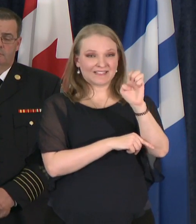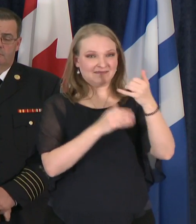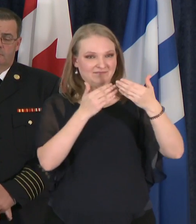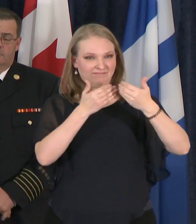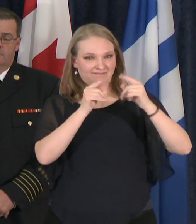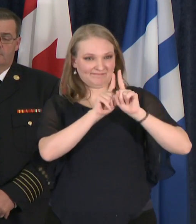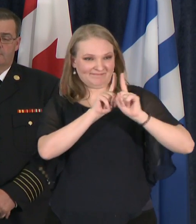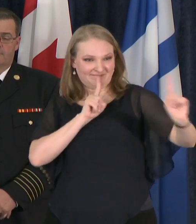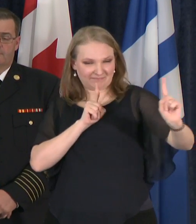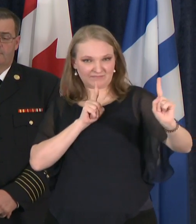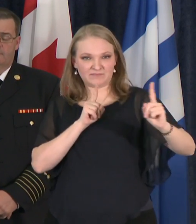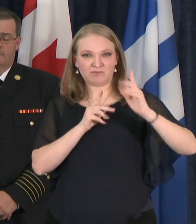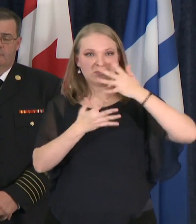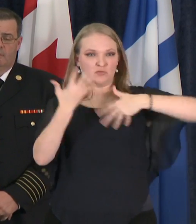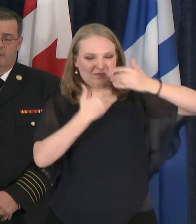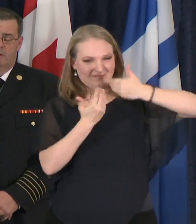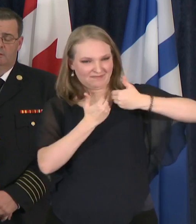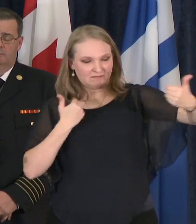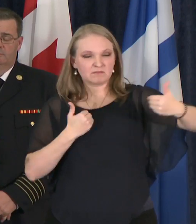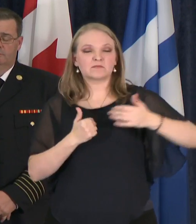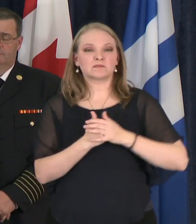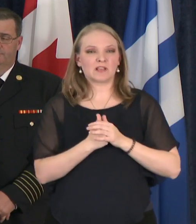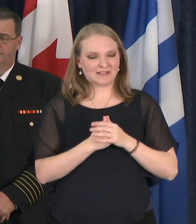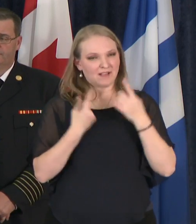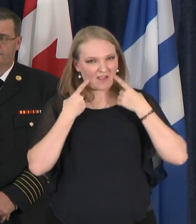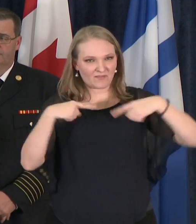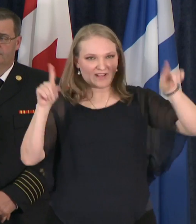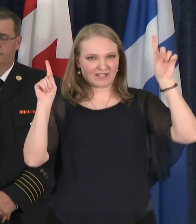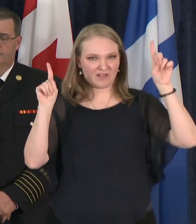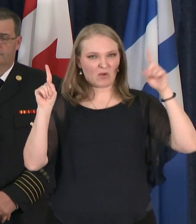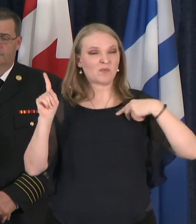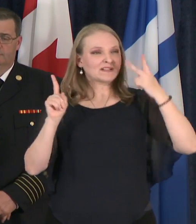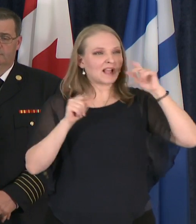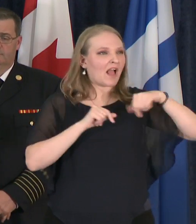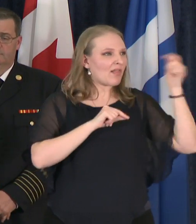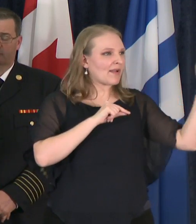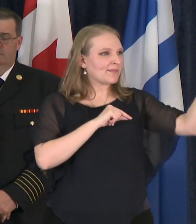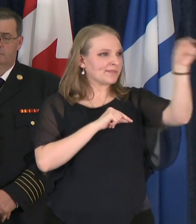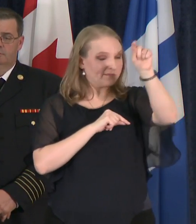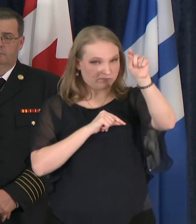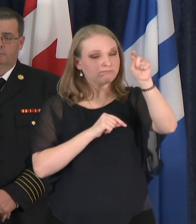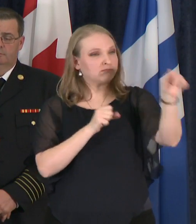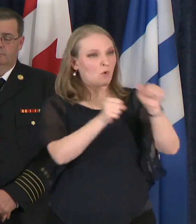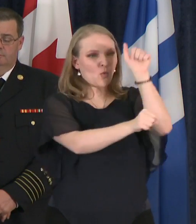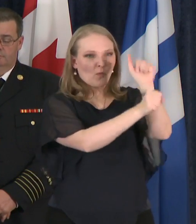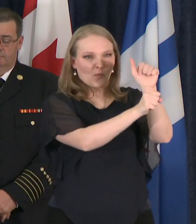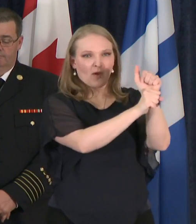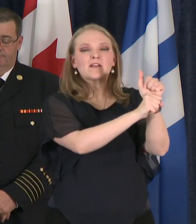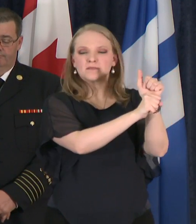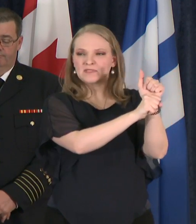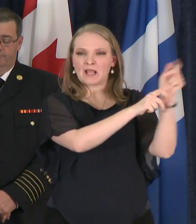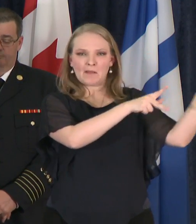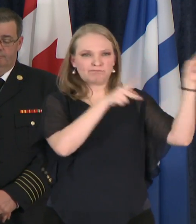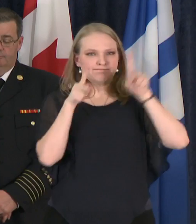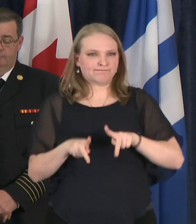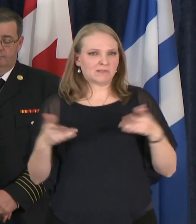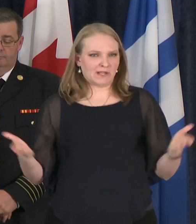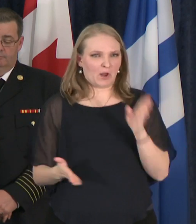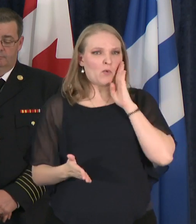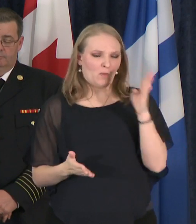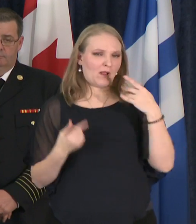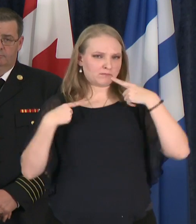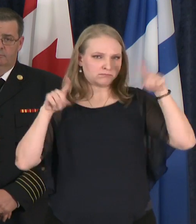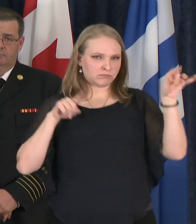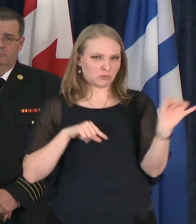this in other jurisdictions, and we have every reason to believe that that should be effective here as well. And to any